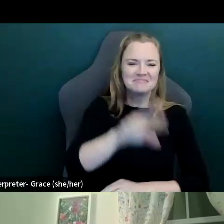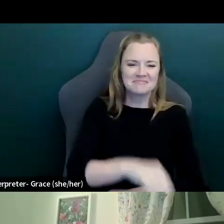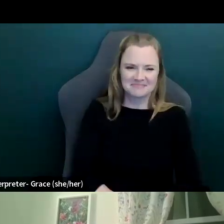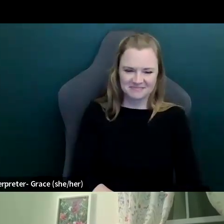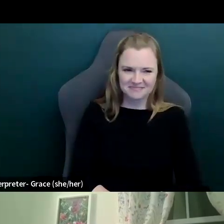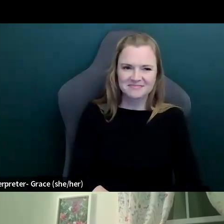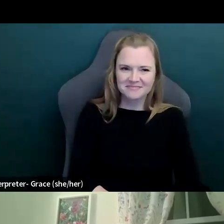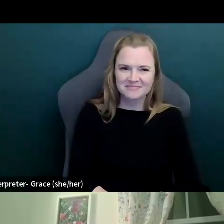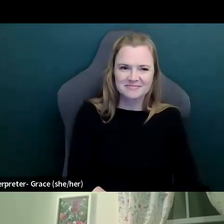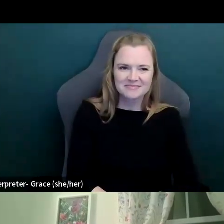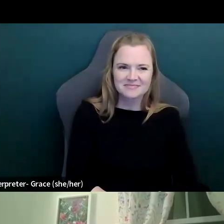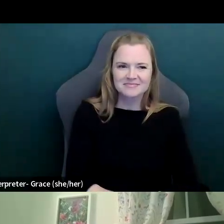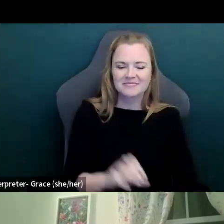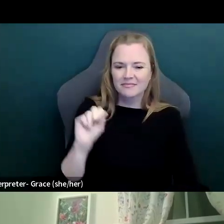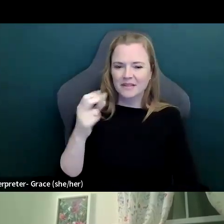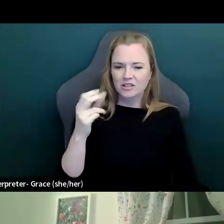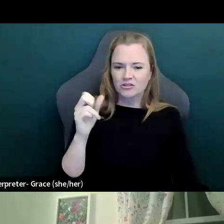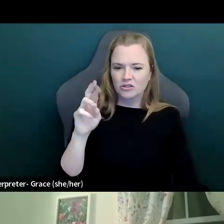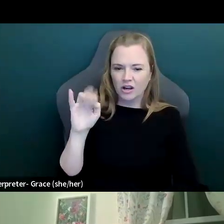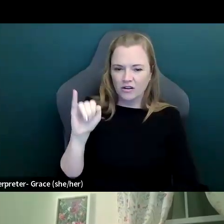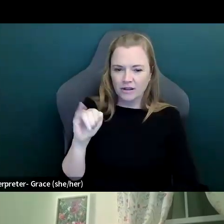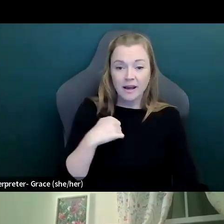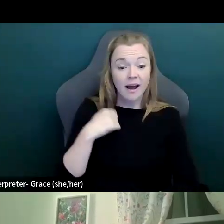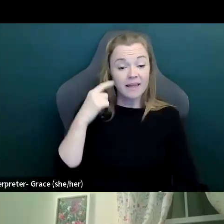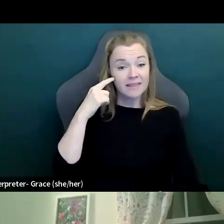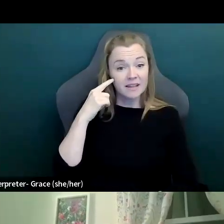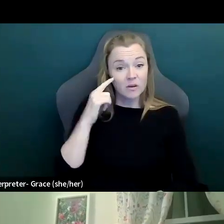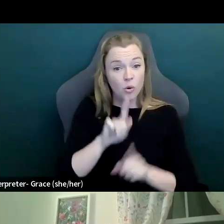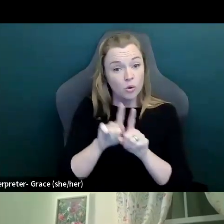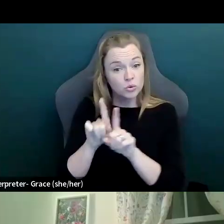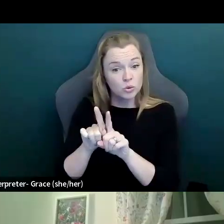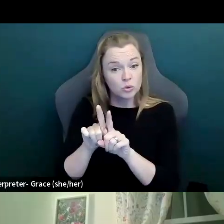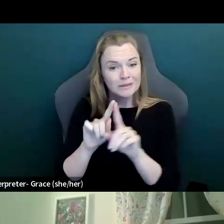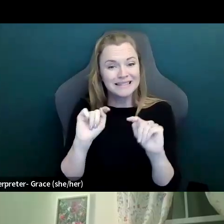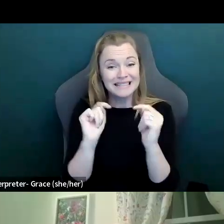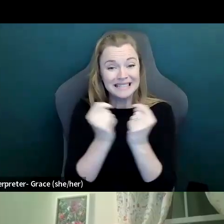I would say too, the team that you establish is